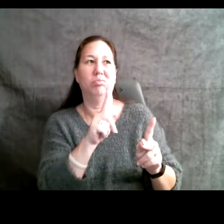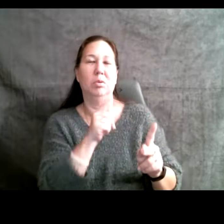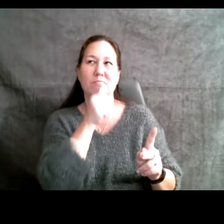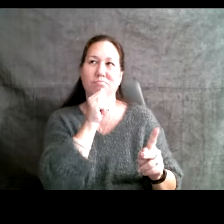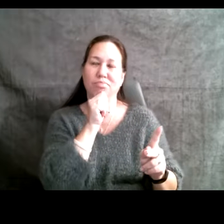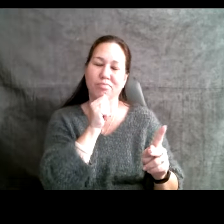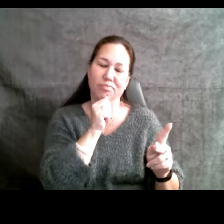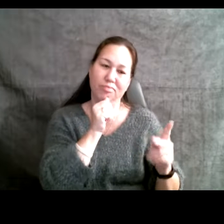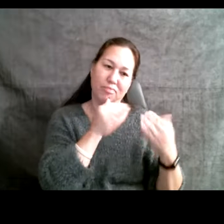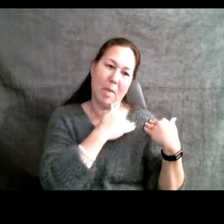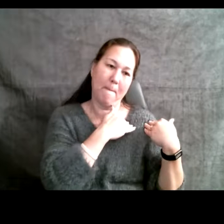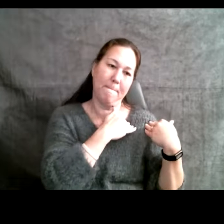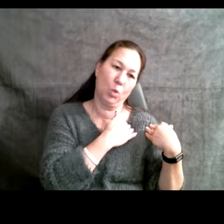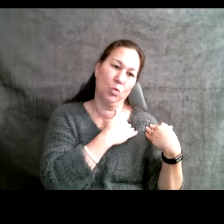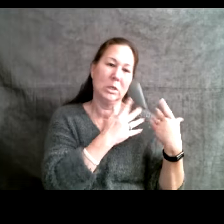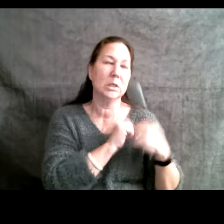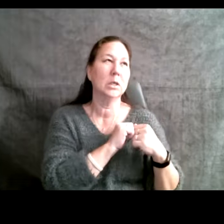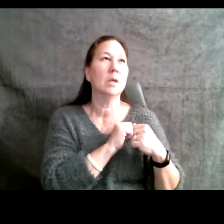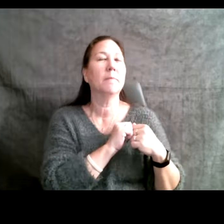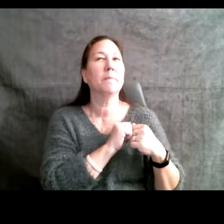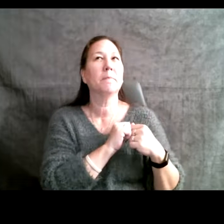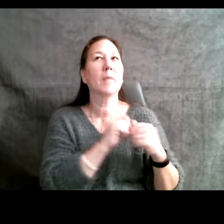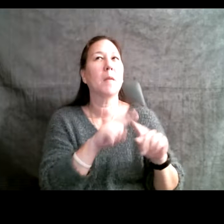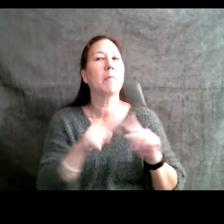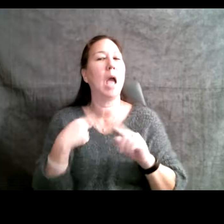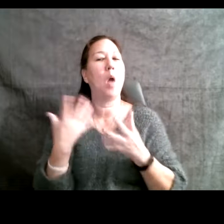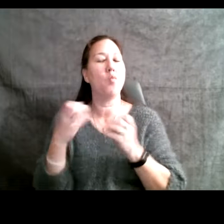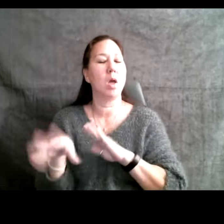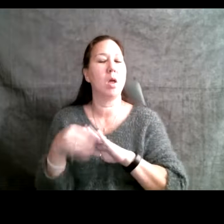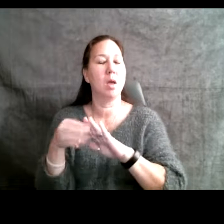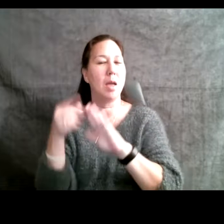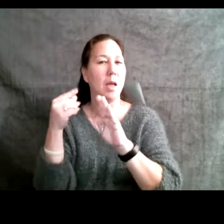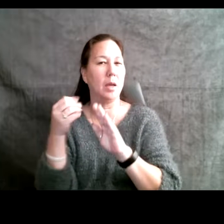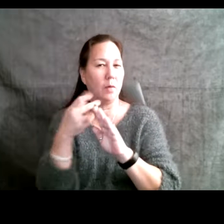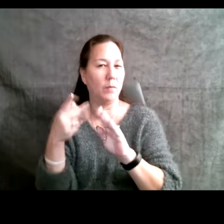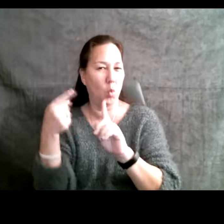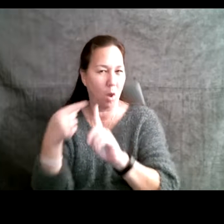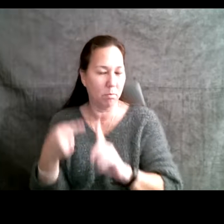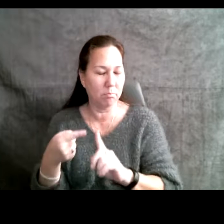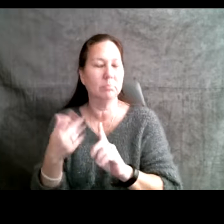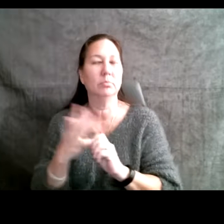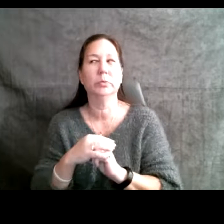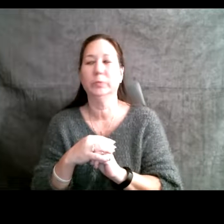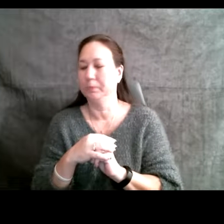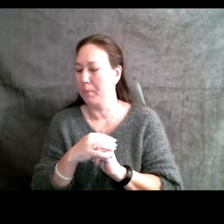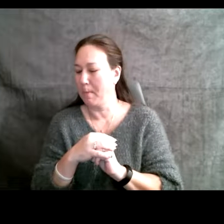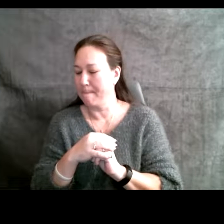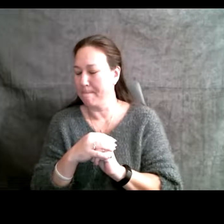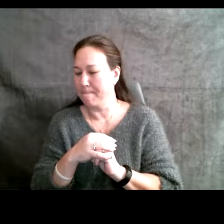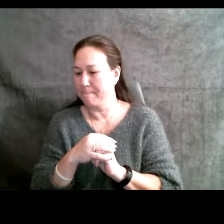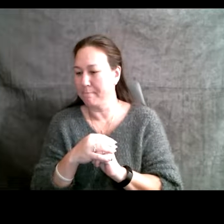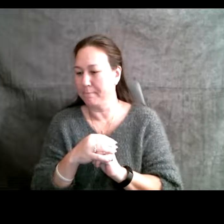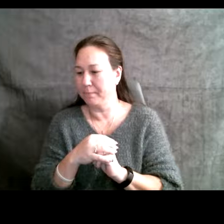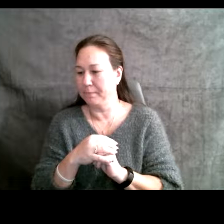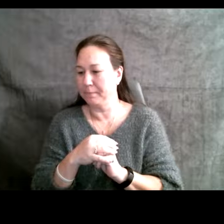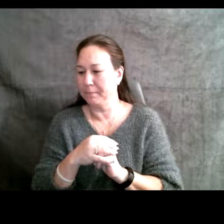so just a couple of points I wanted to just add to this conversation. I don't think that this